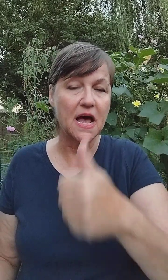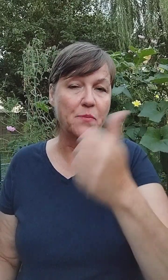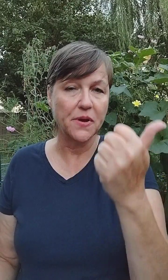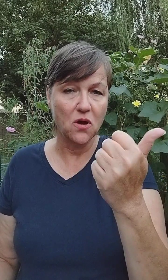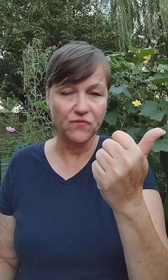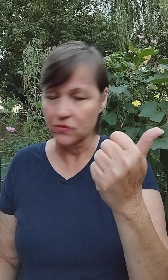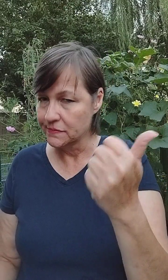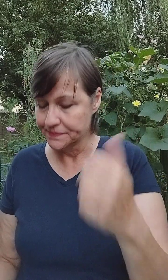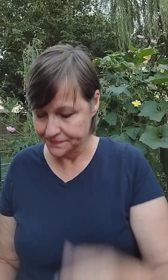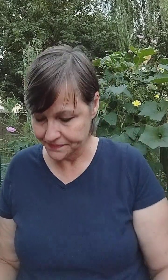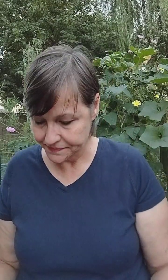and over.